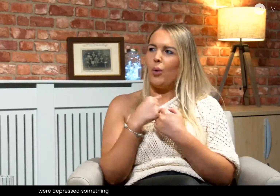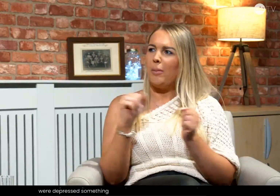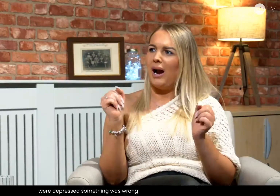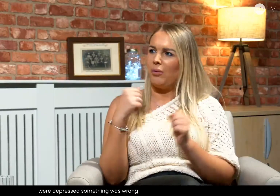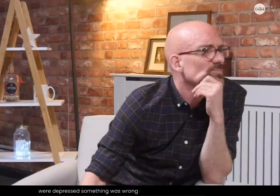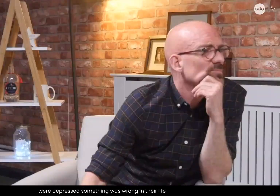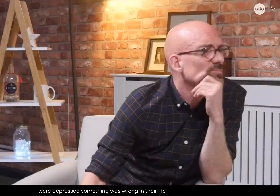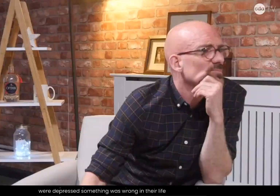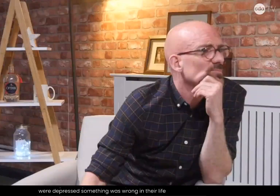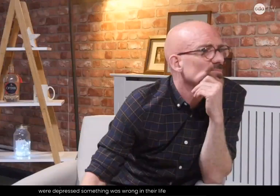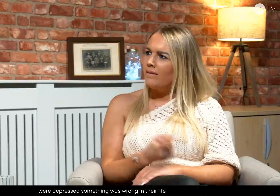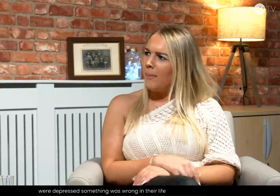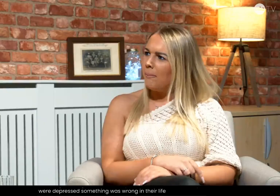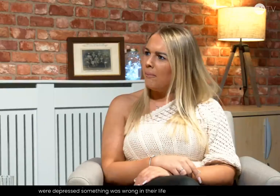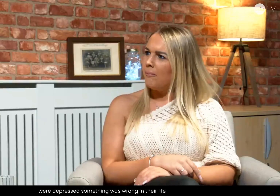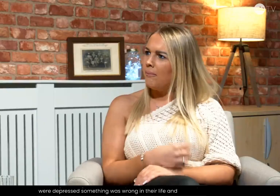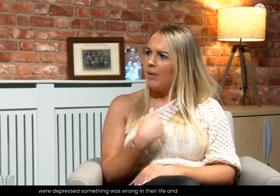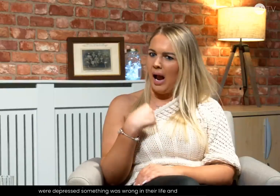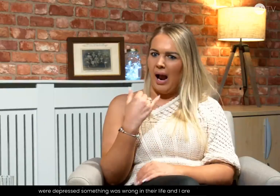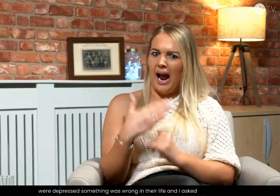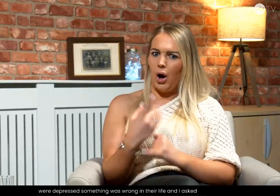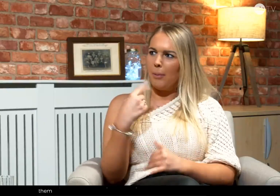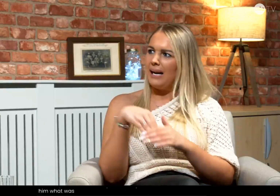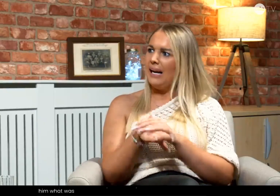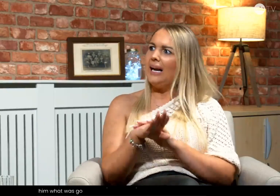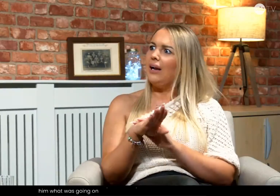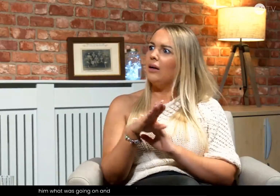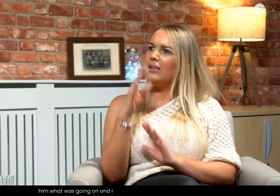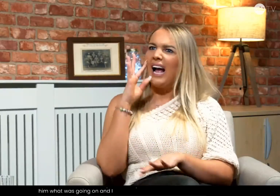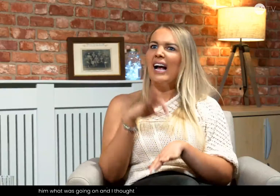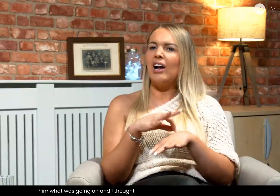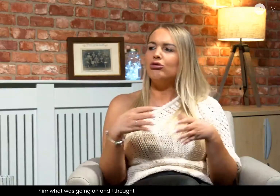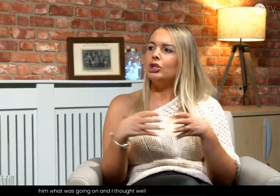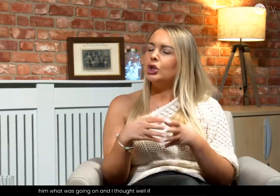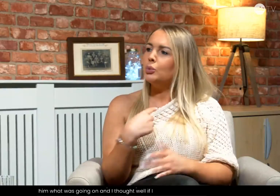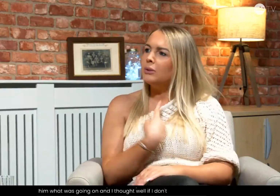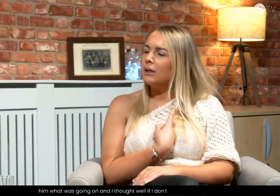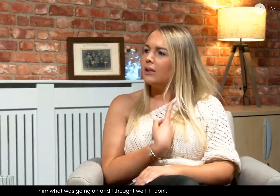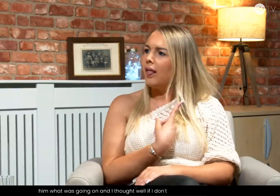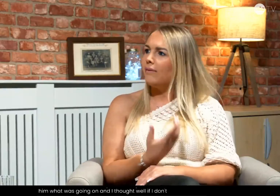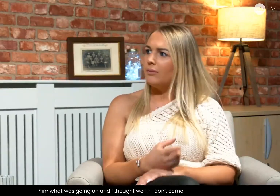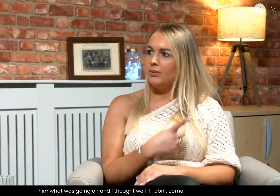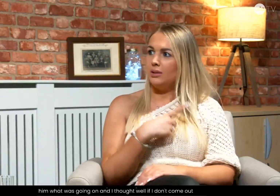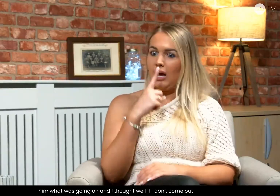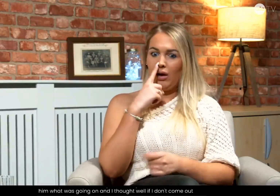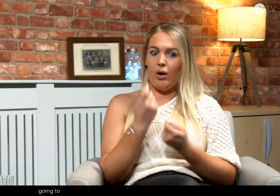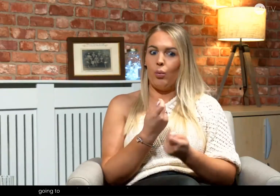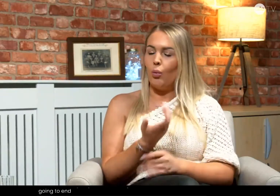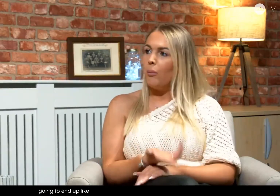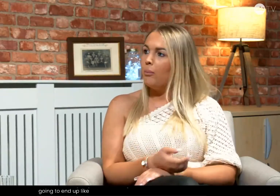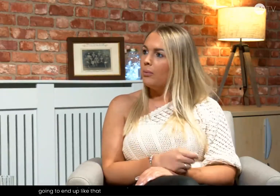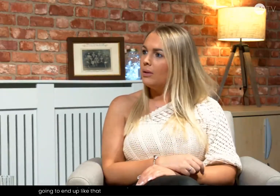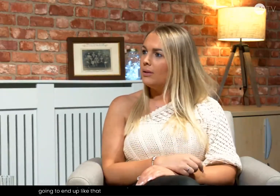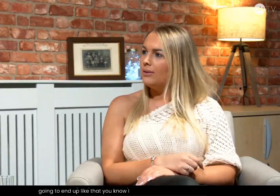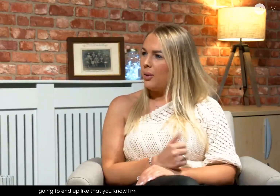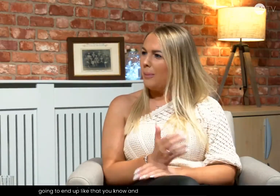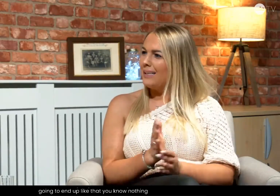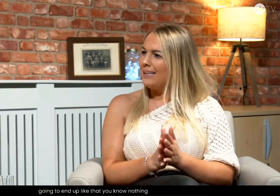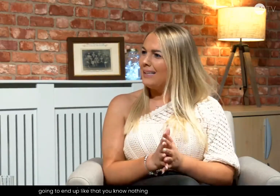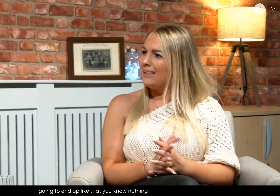And I asked them what was going on, and I thought, well, if I don't come out, I'm going to end up like that. You know, I'll end up in a psychiatric unit myself. I could not cope if I